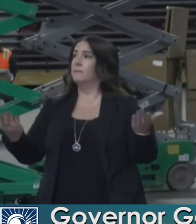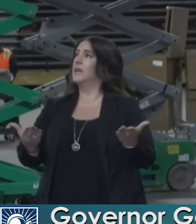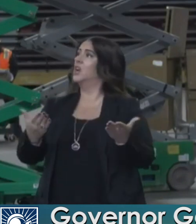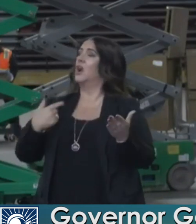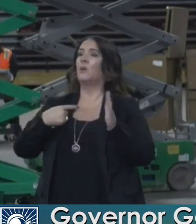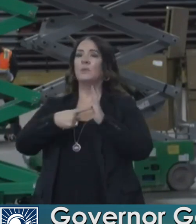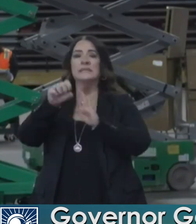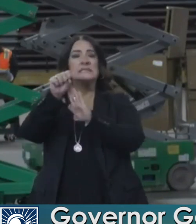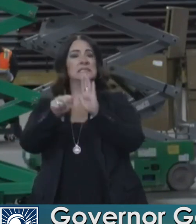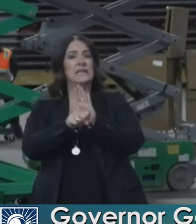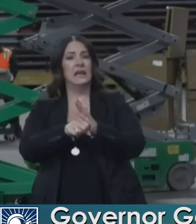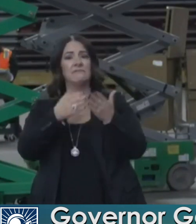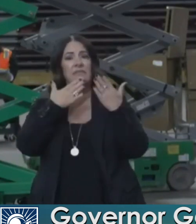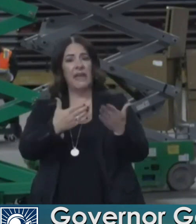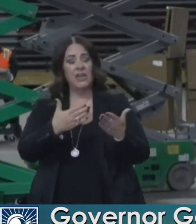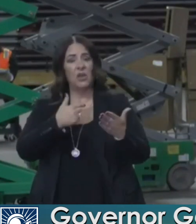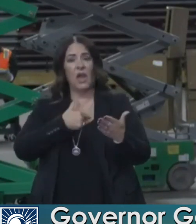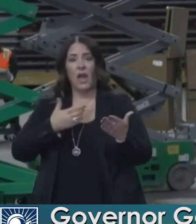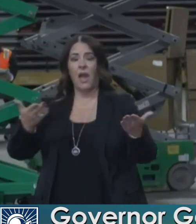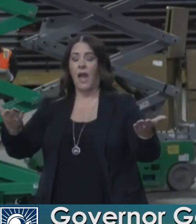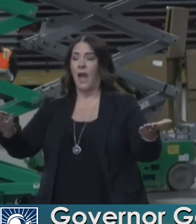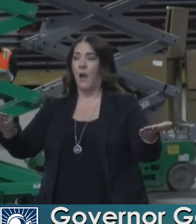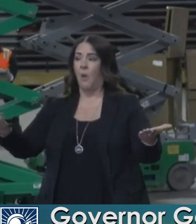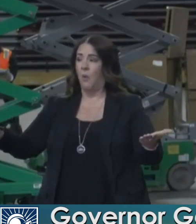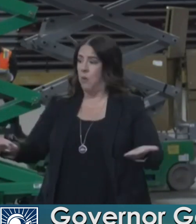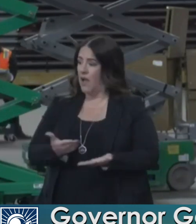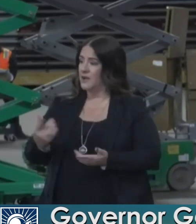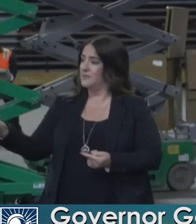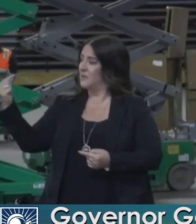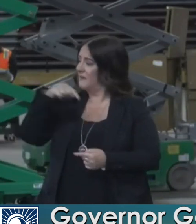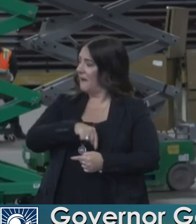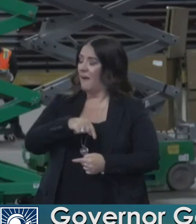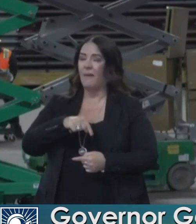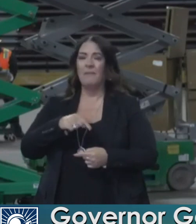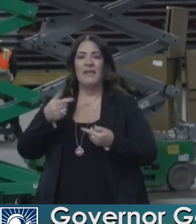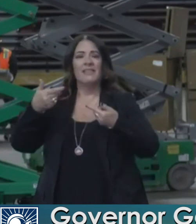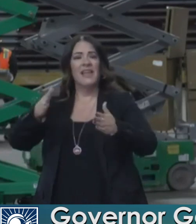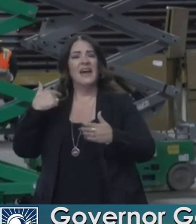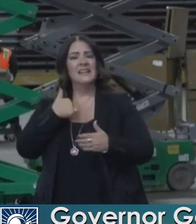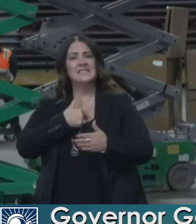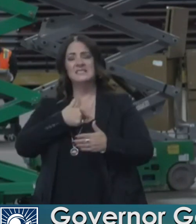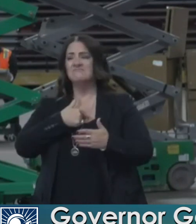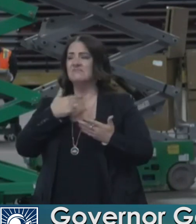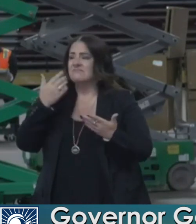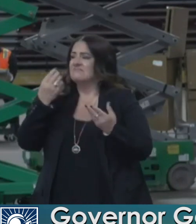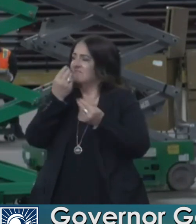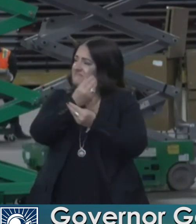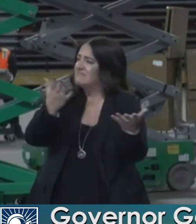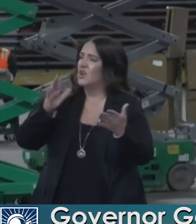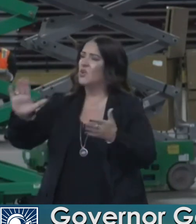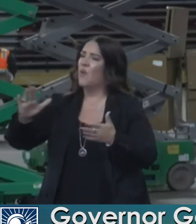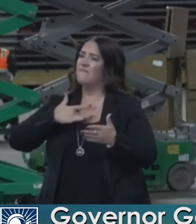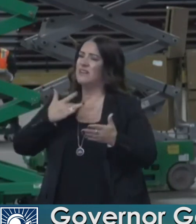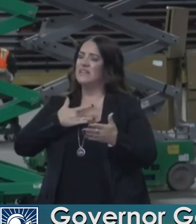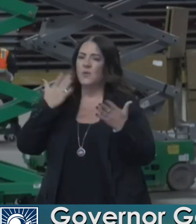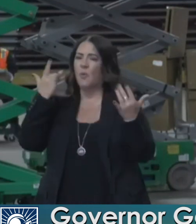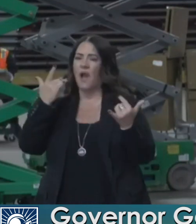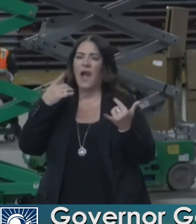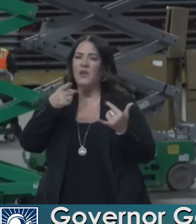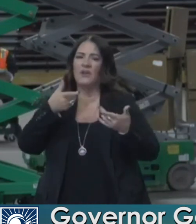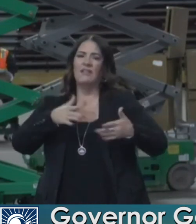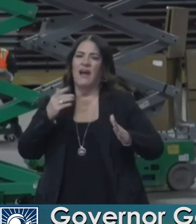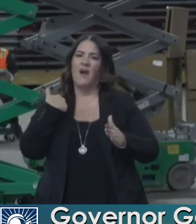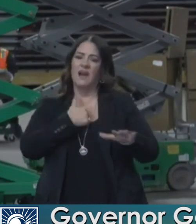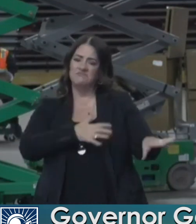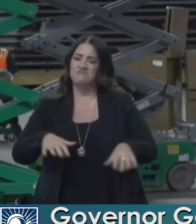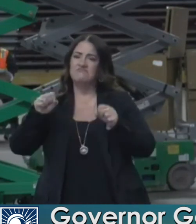and perhaps you can just share some thoughts and words about why you let us open these doors and let everybody start working here at